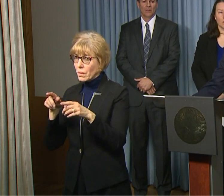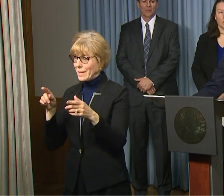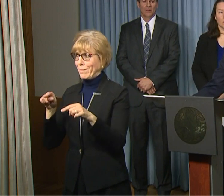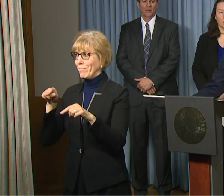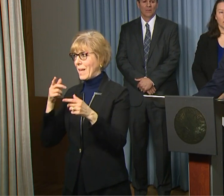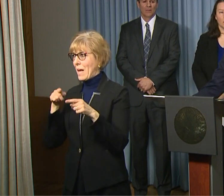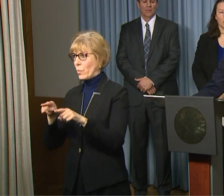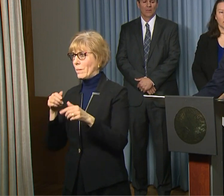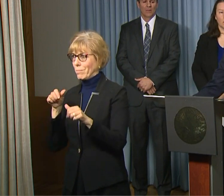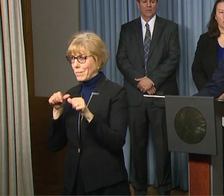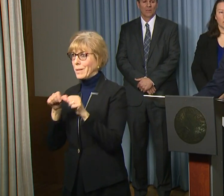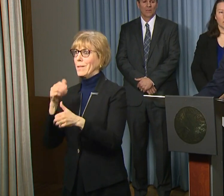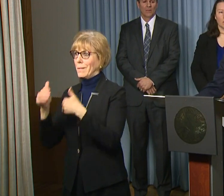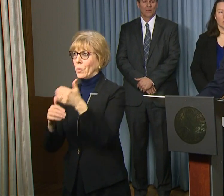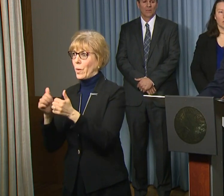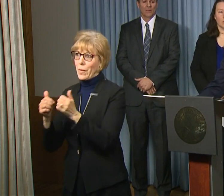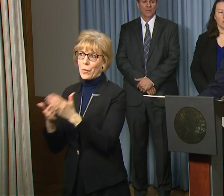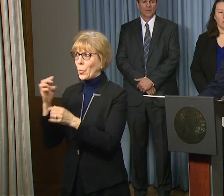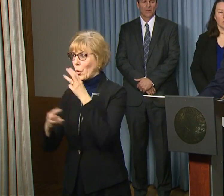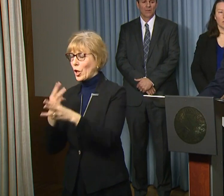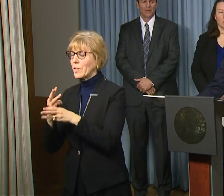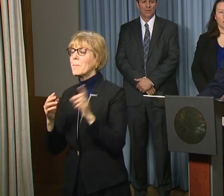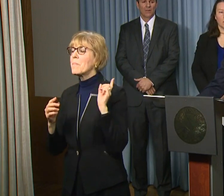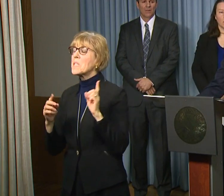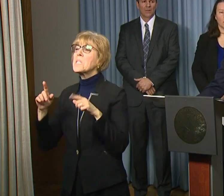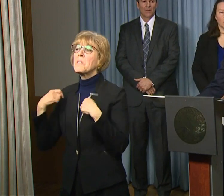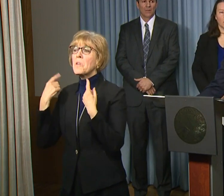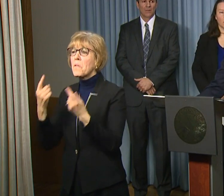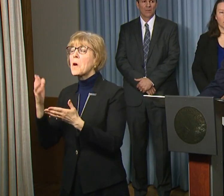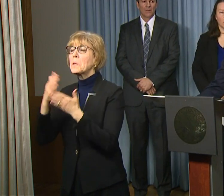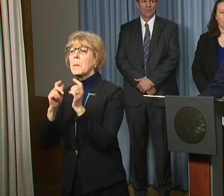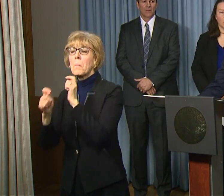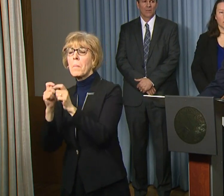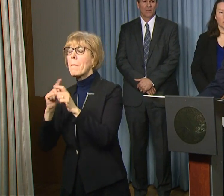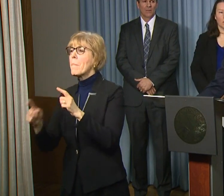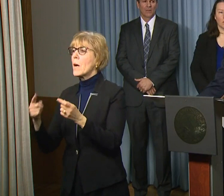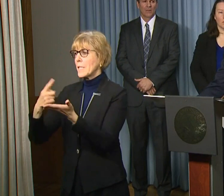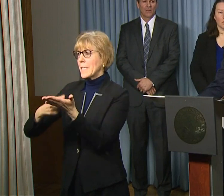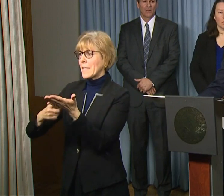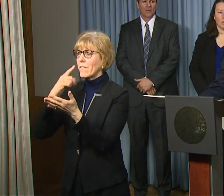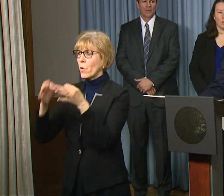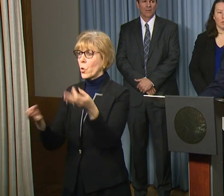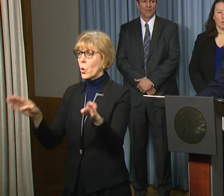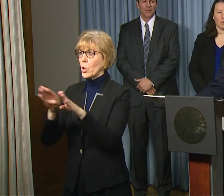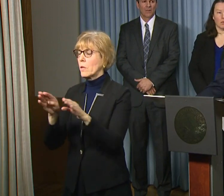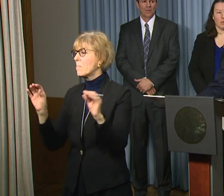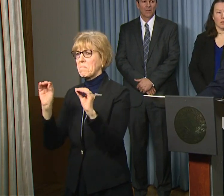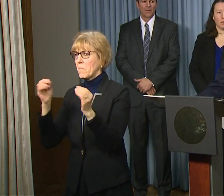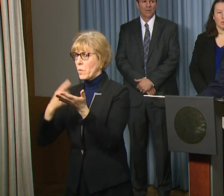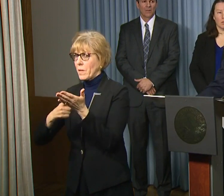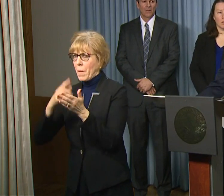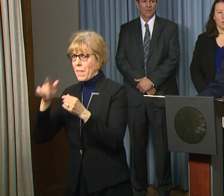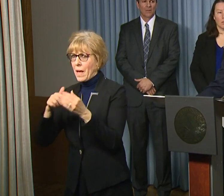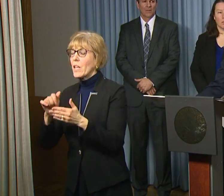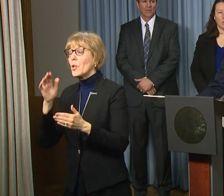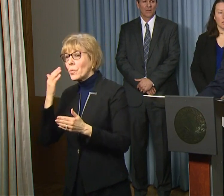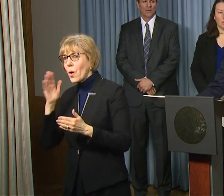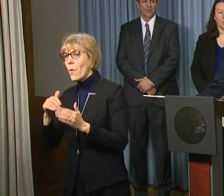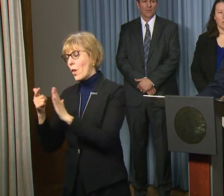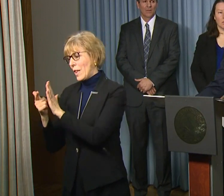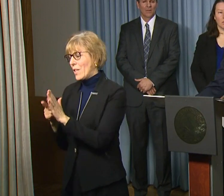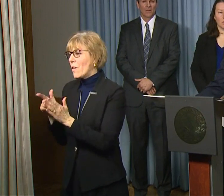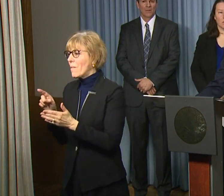There have been some modifications already with the court system, but no conversations about closing them down. As you know, we have a responsibility to speedy trial, but there have already